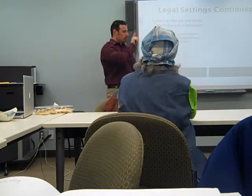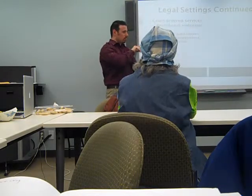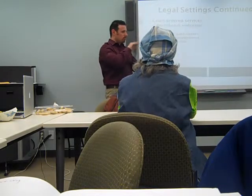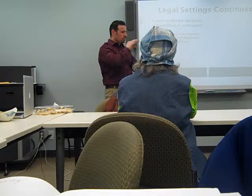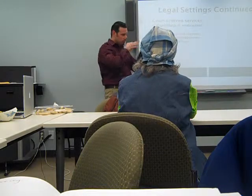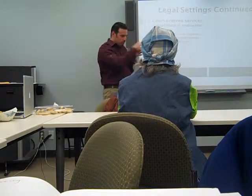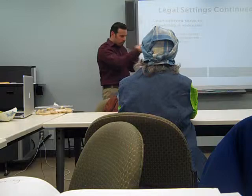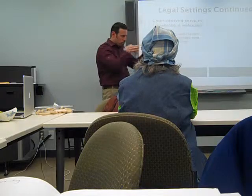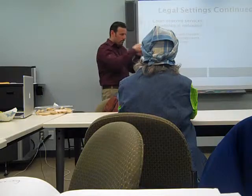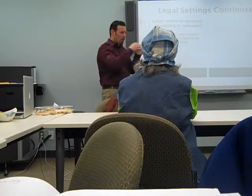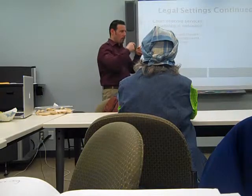psychologist.